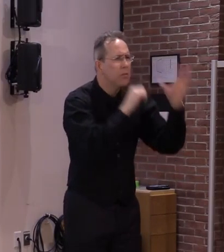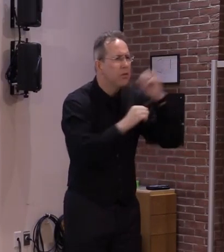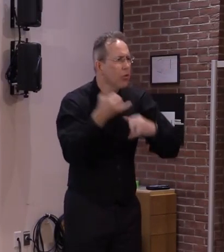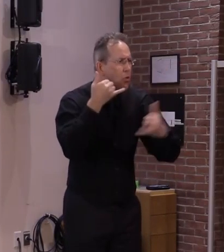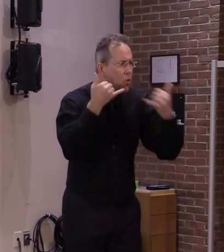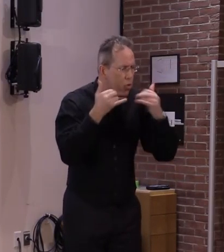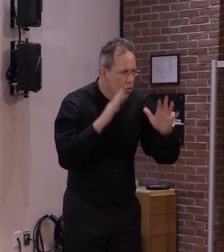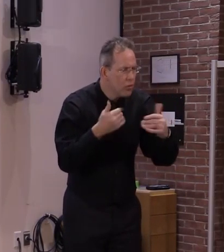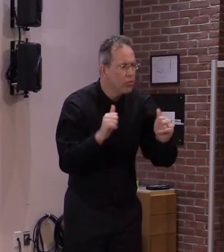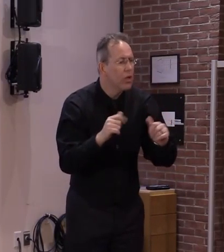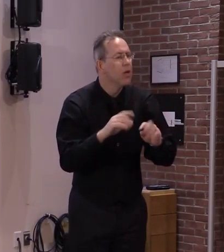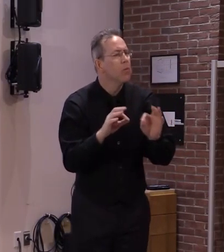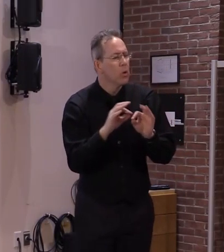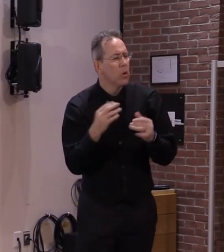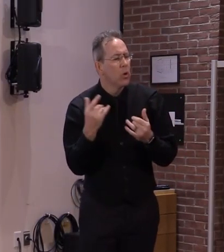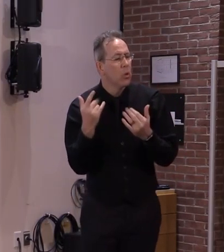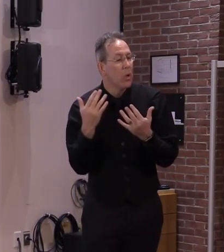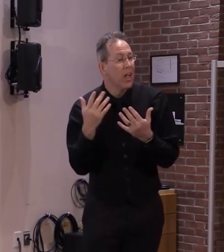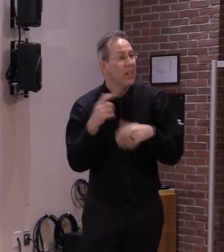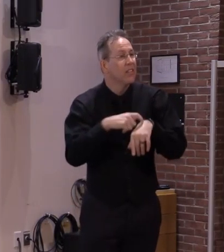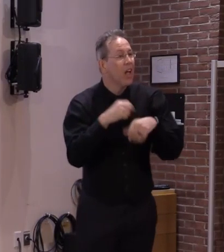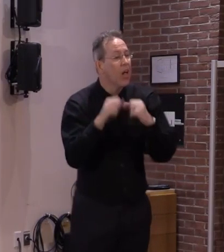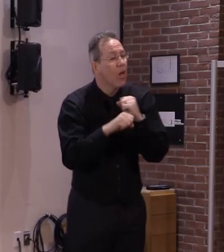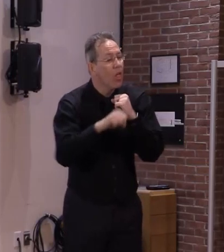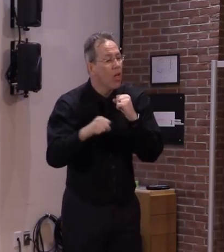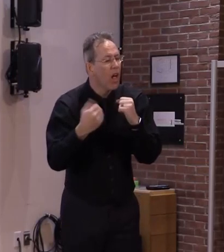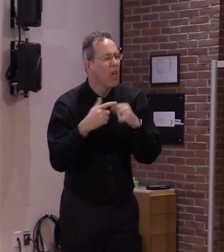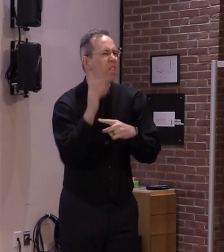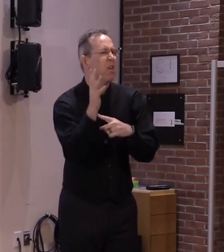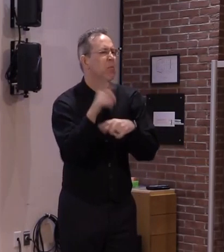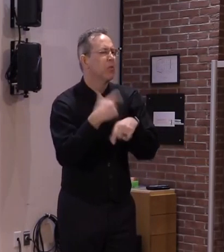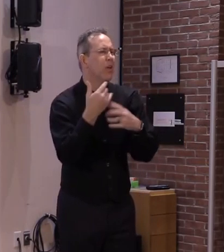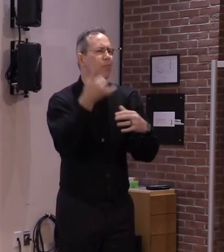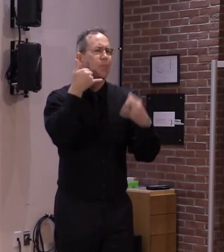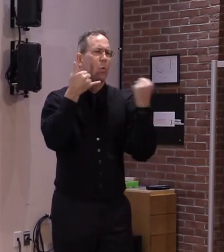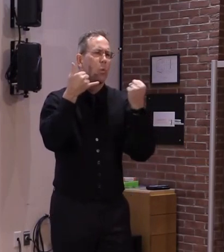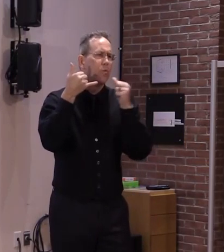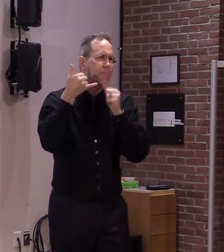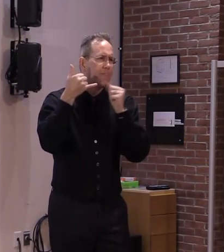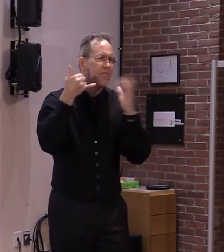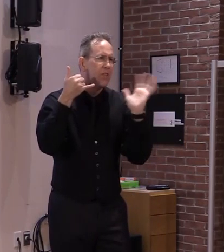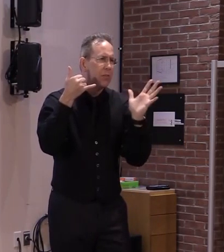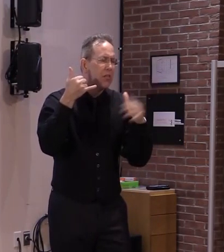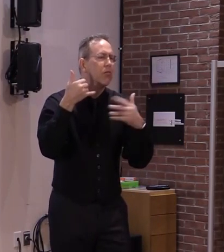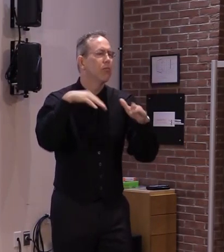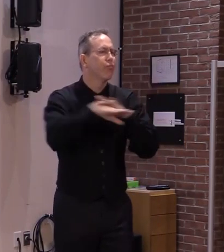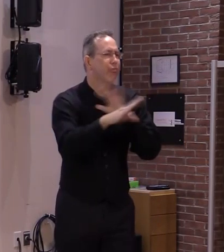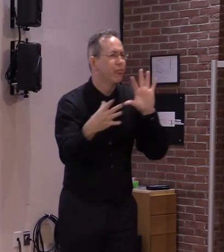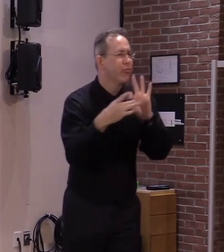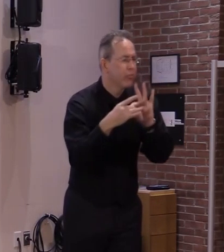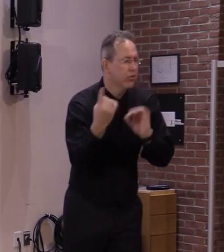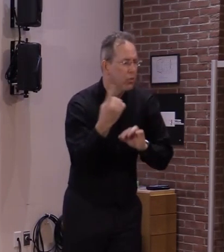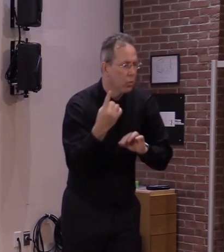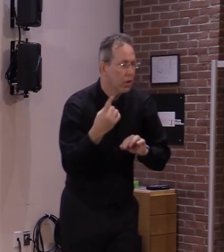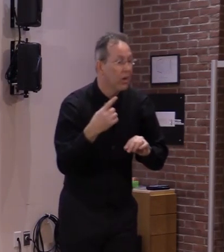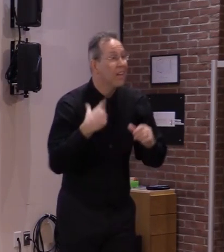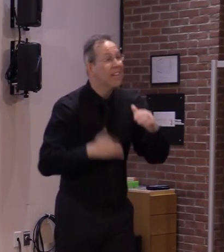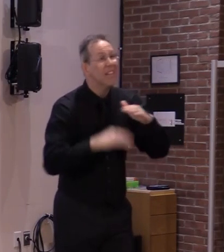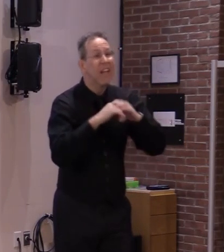the maximum hold time has been 25 minutes. So far, over